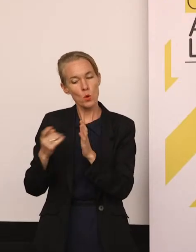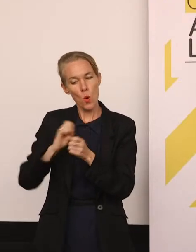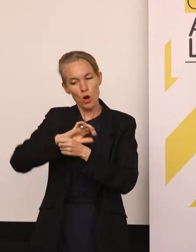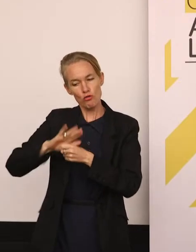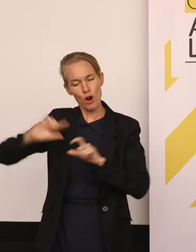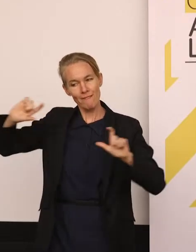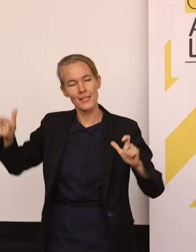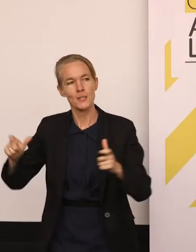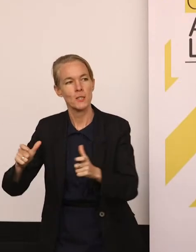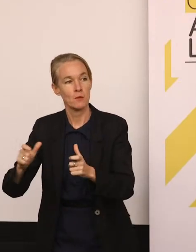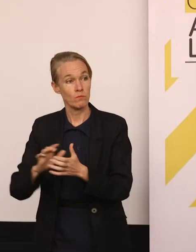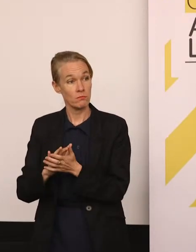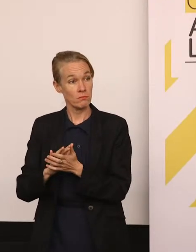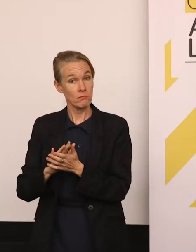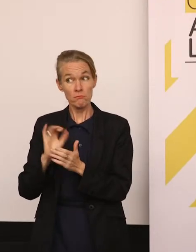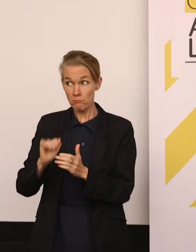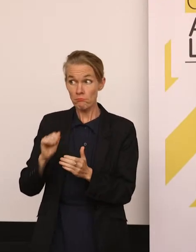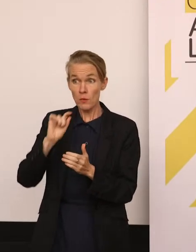who will